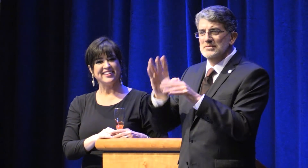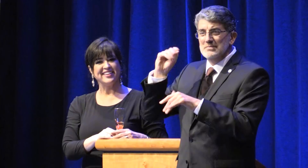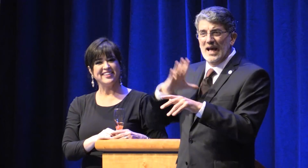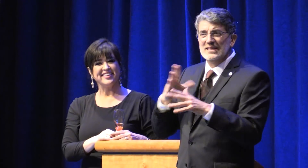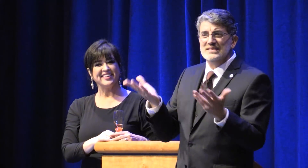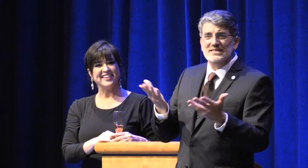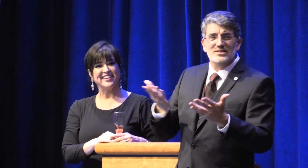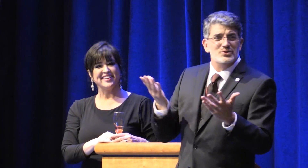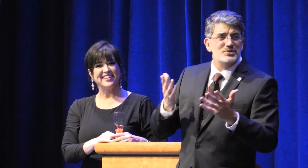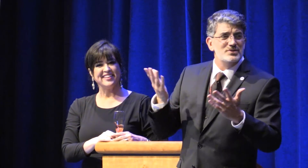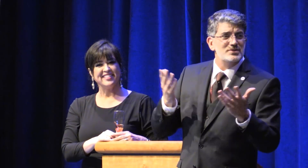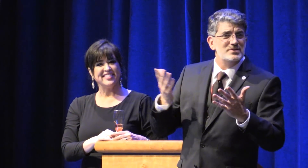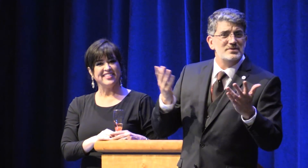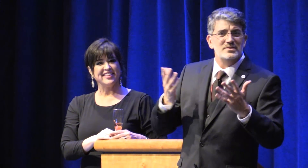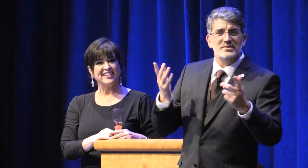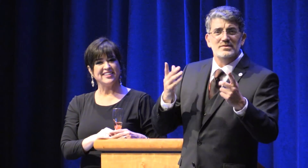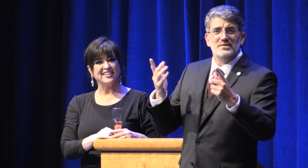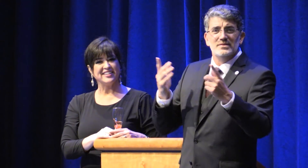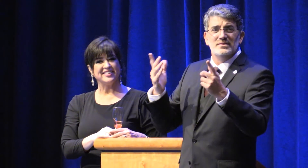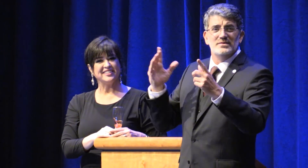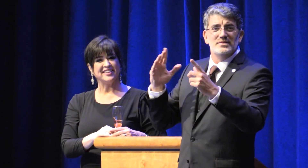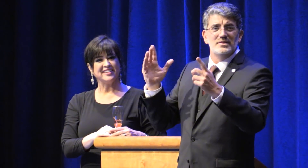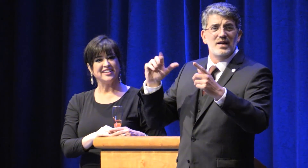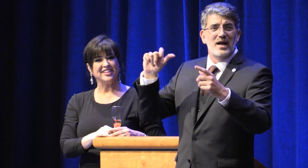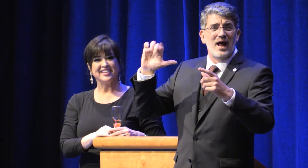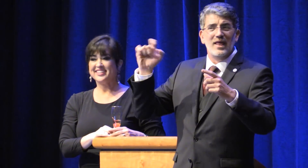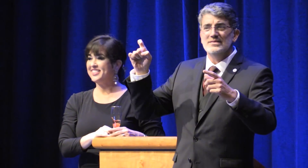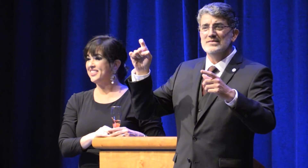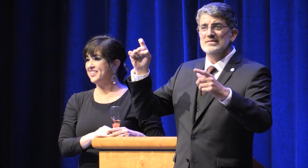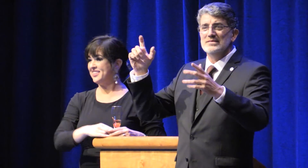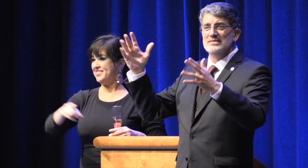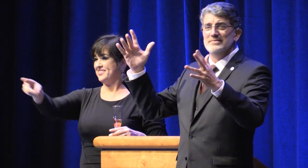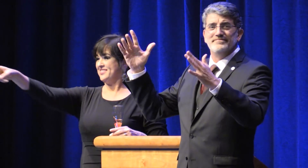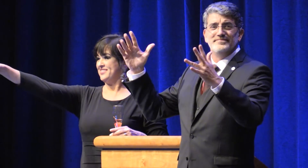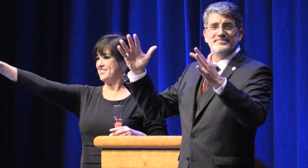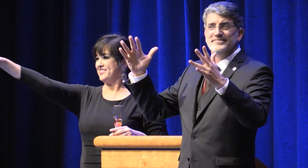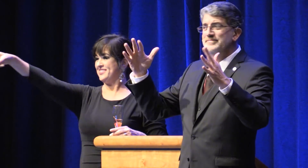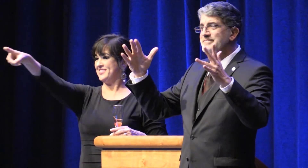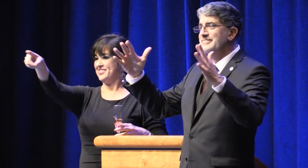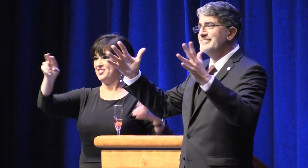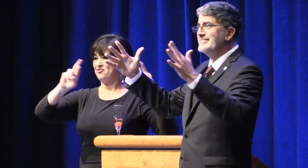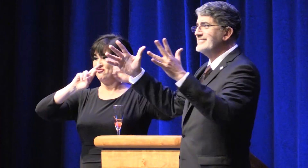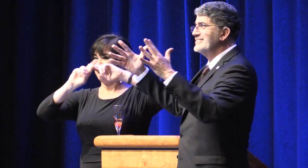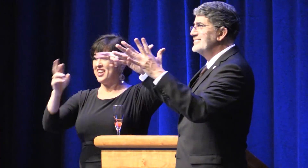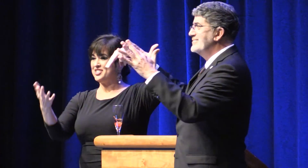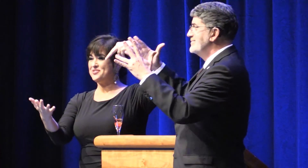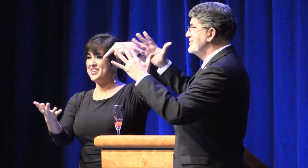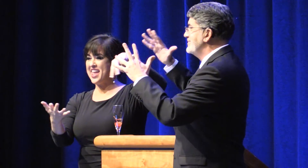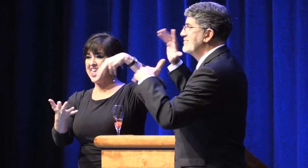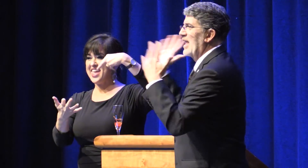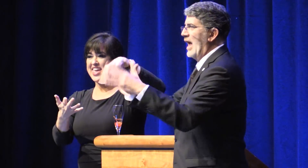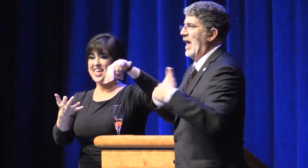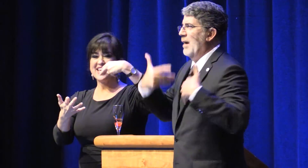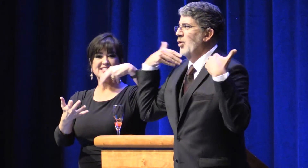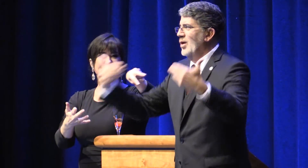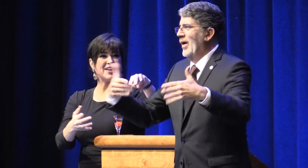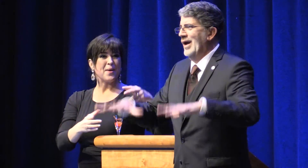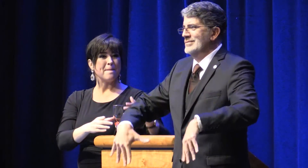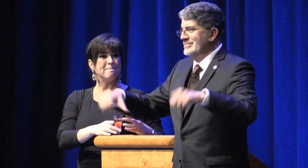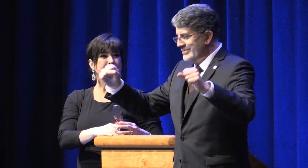Abenchuchan, the Daily Moth guy. Alex? Alex, are you out there? Everybody looks ready